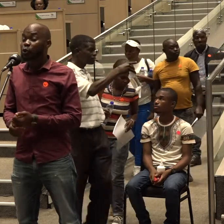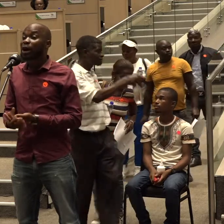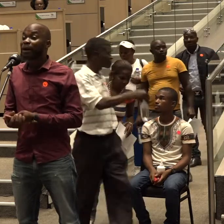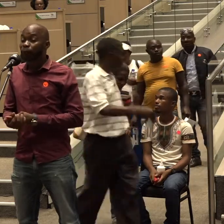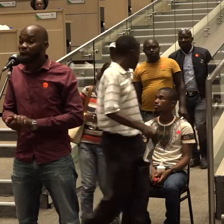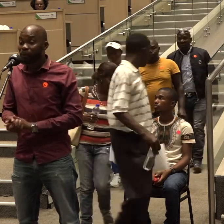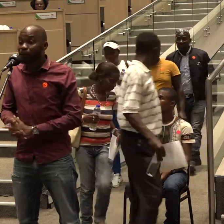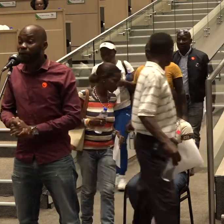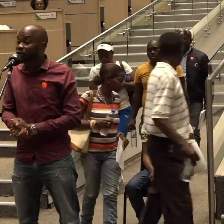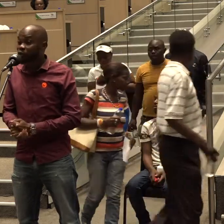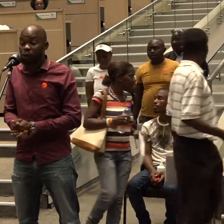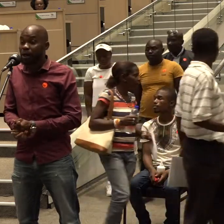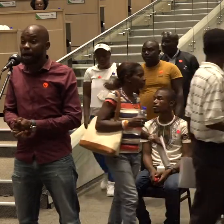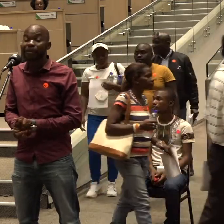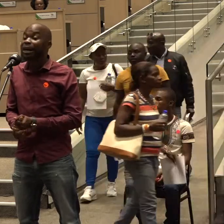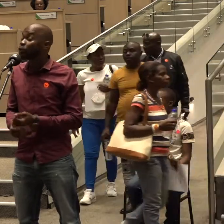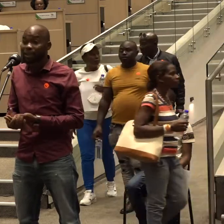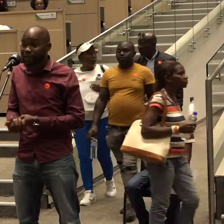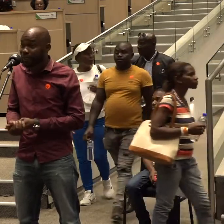foreign